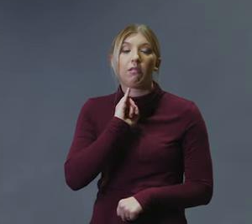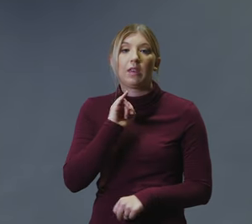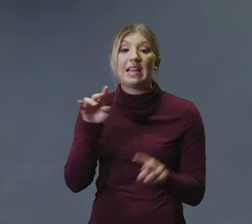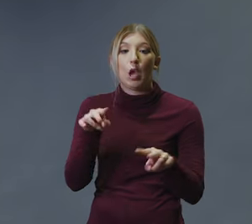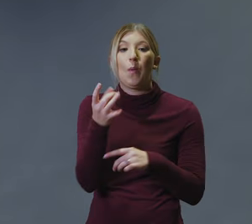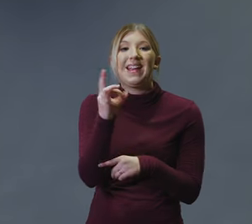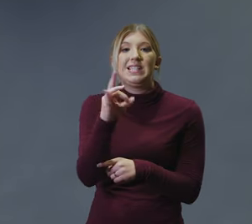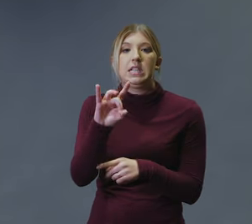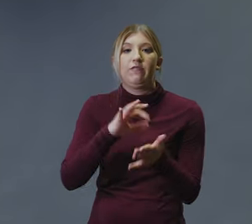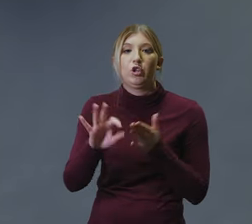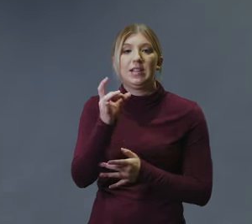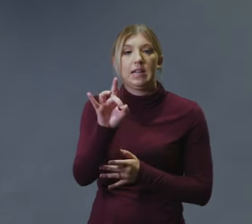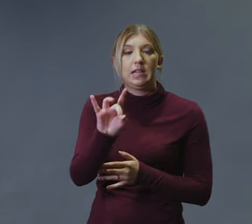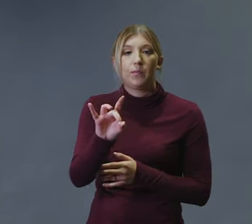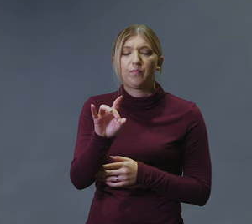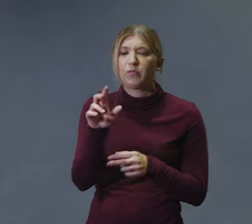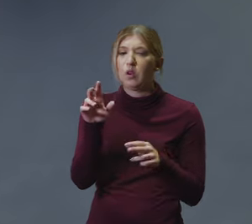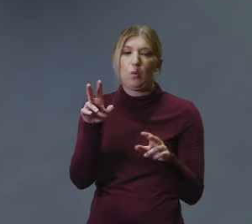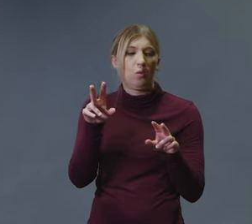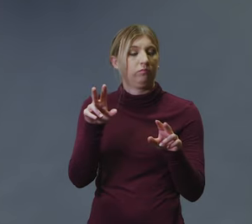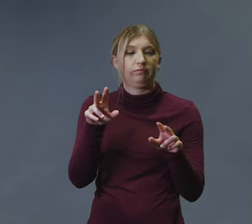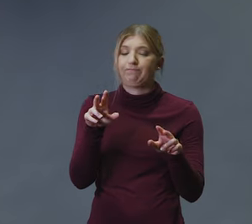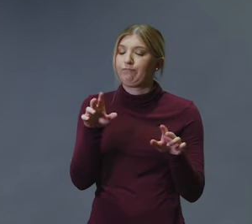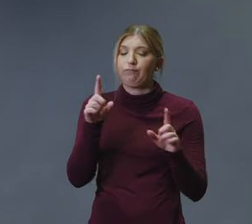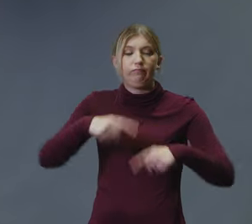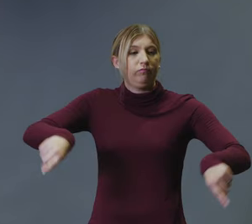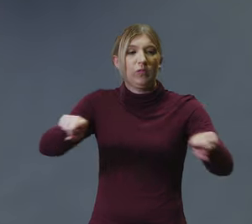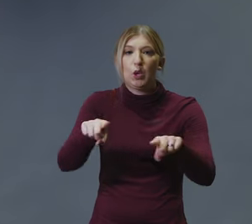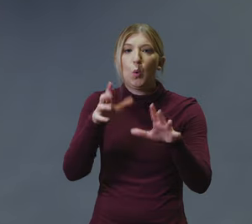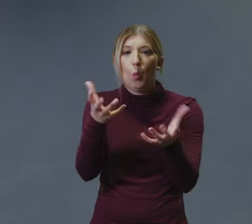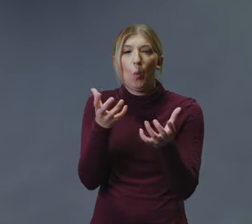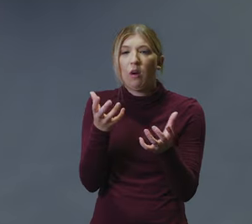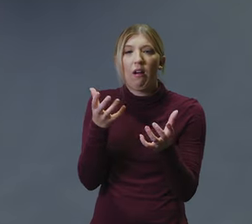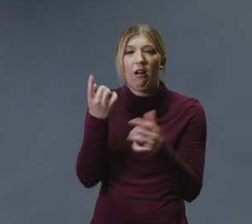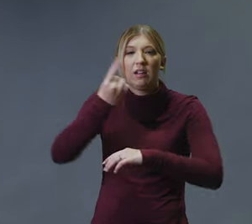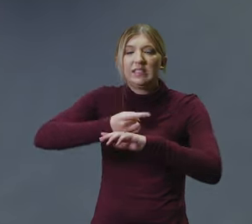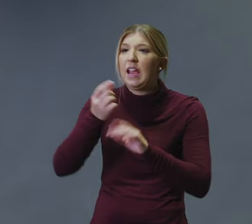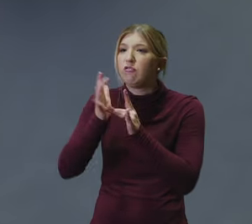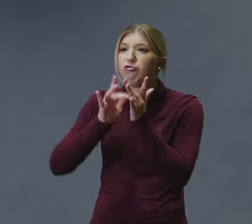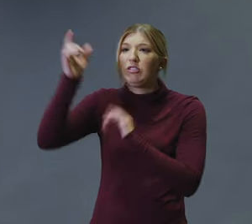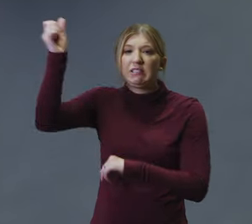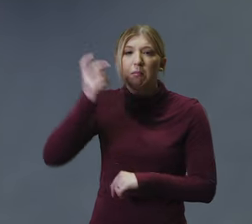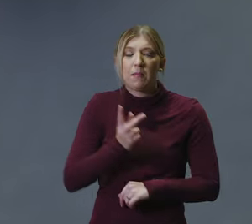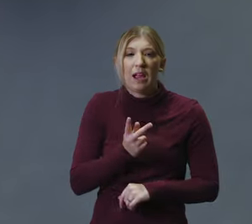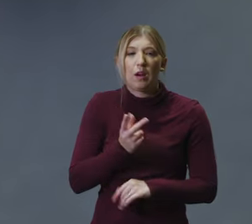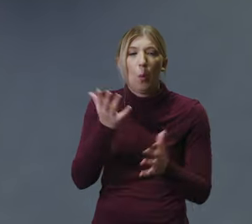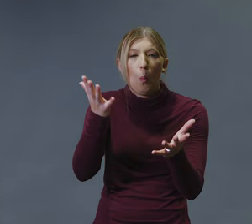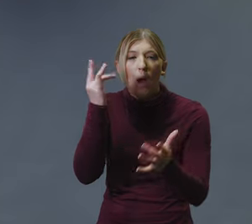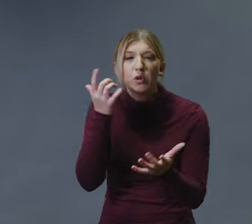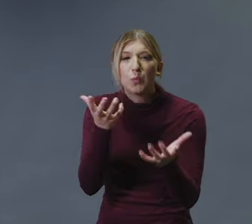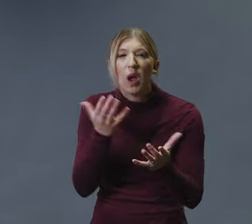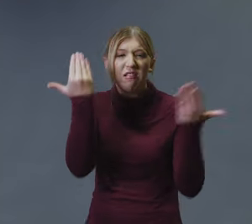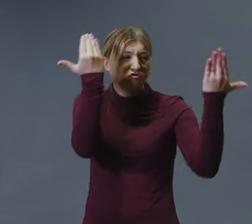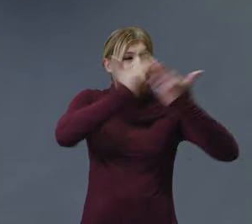verse 18. He says, woe to you who desire the day of the Lord. Why would you have the day of the Lord? It is darkness